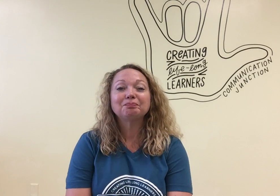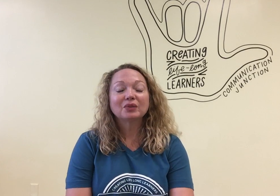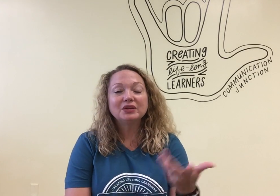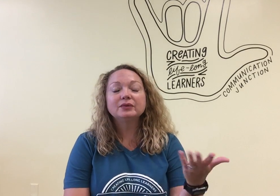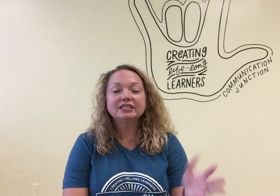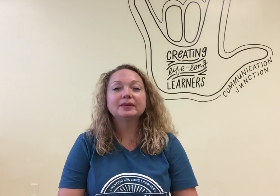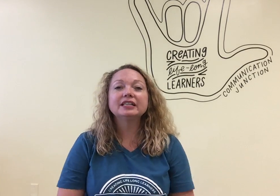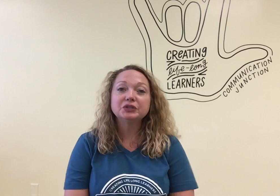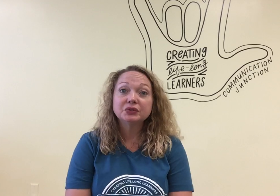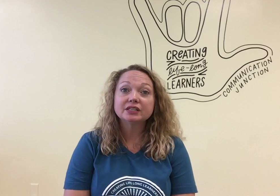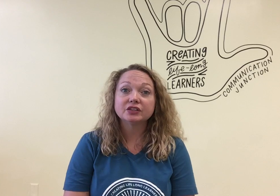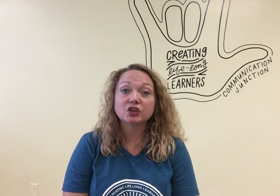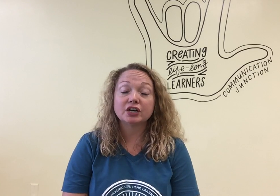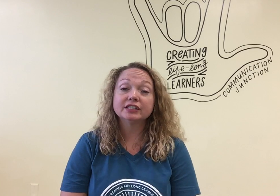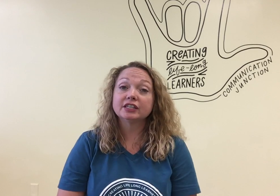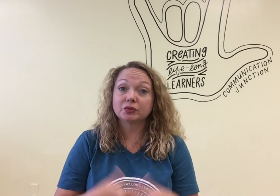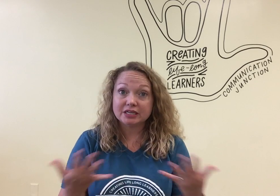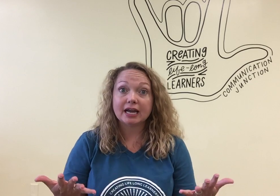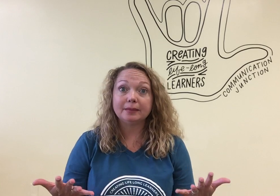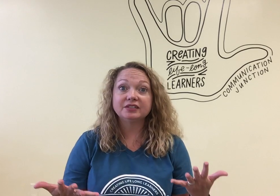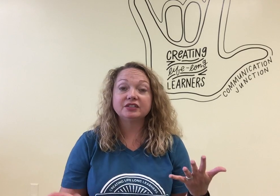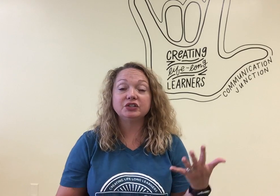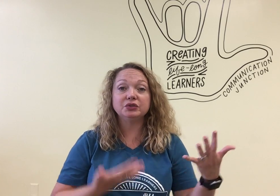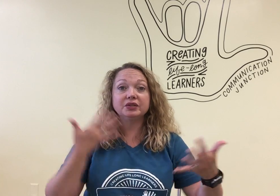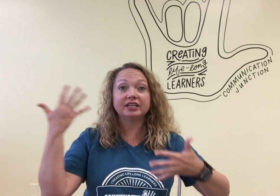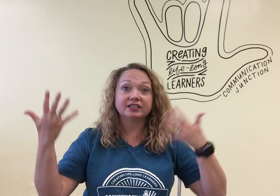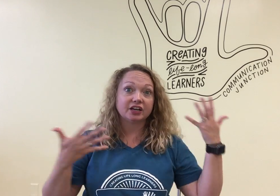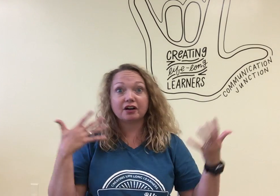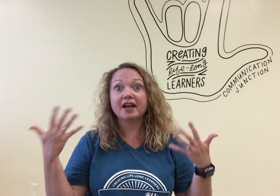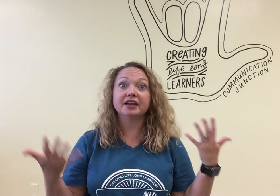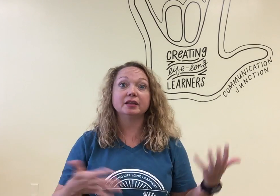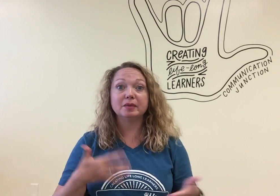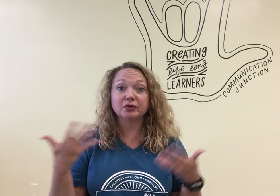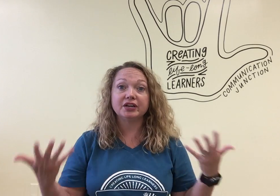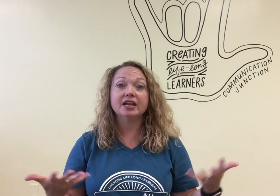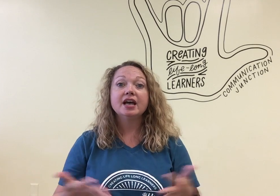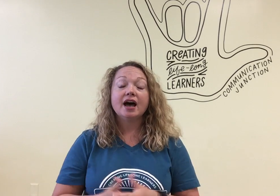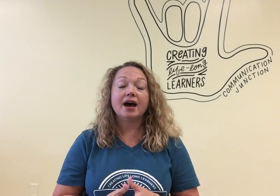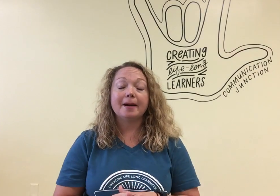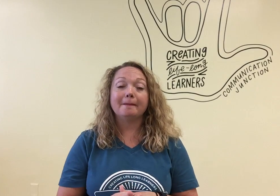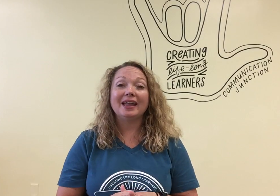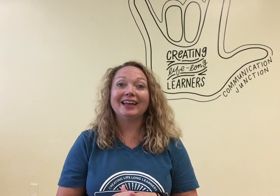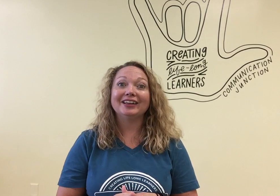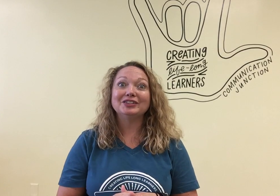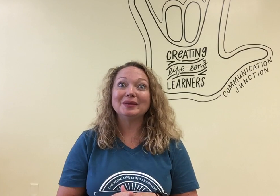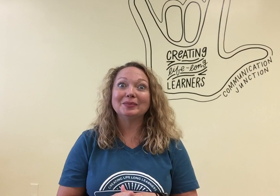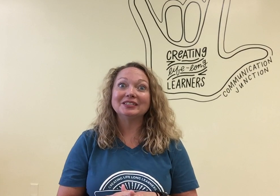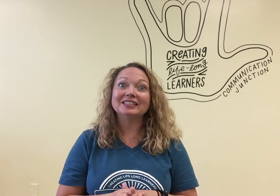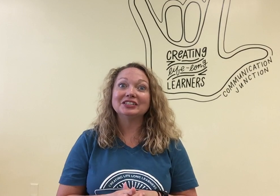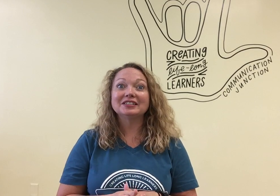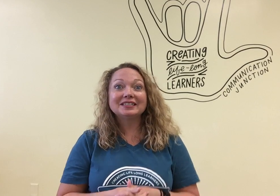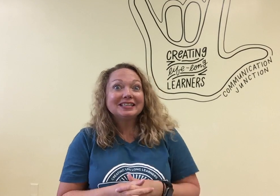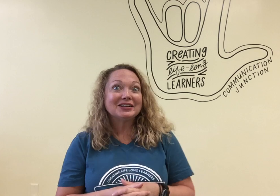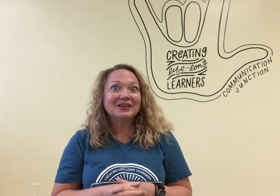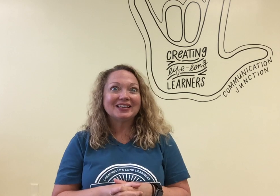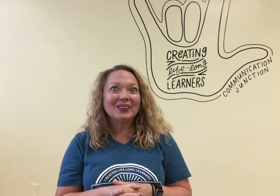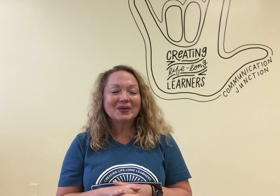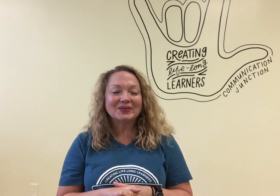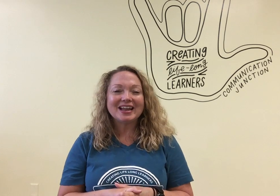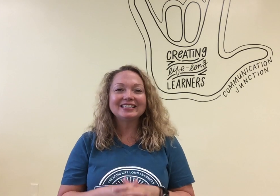we typically do songs 3 times to get it stuck in our head in the memory, and to be able to just sing it all day long, right? To